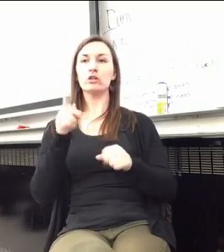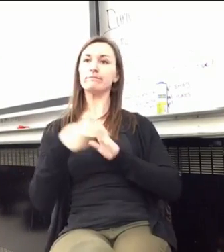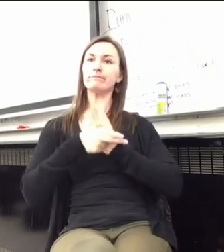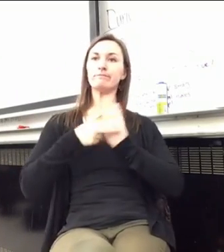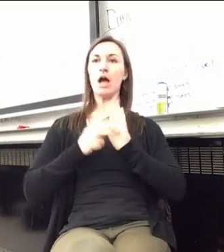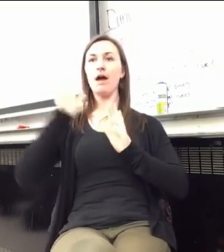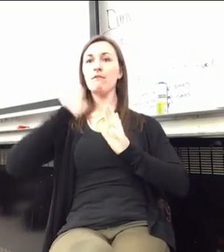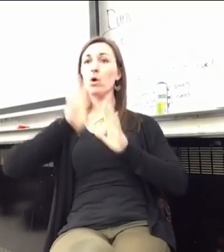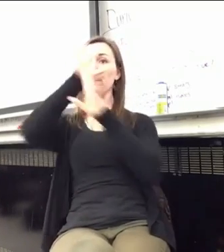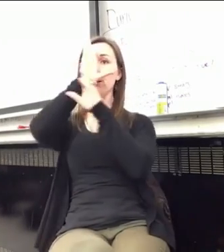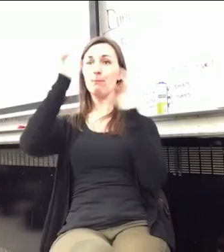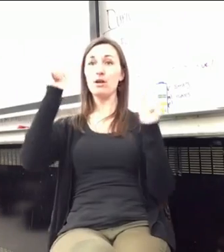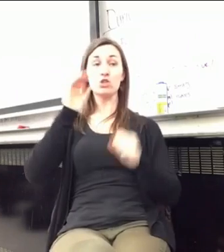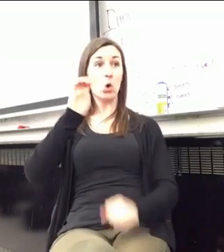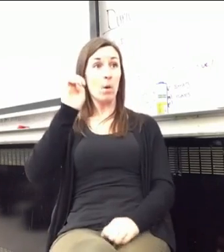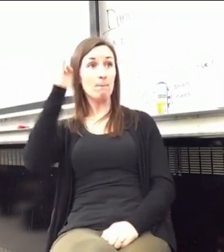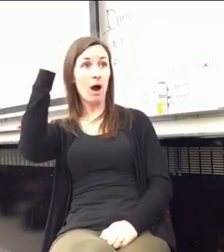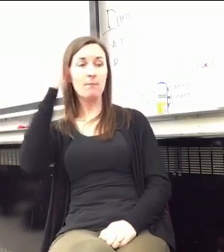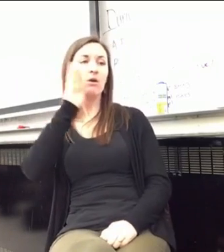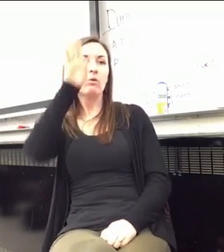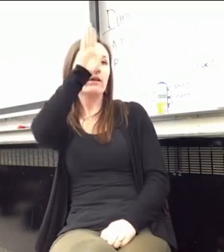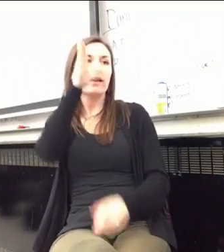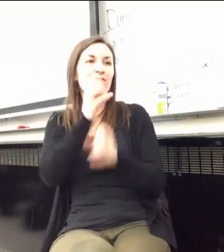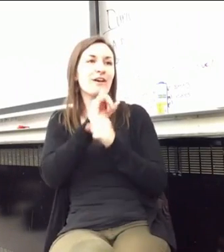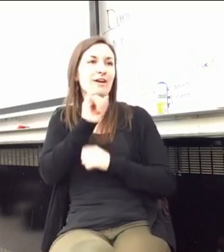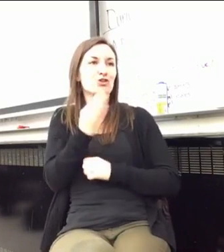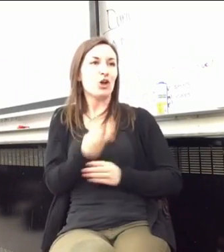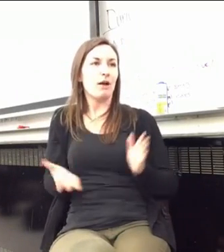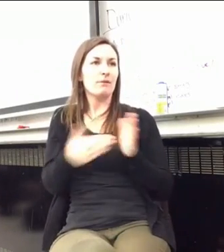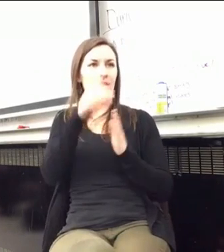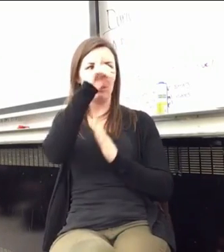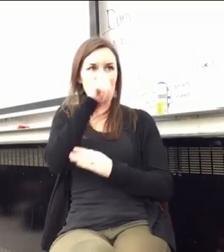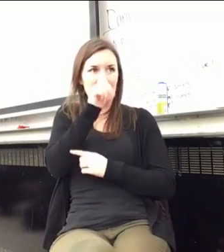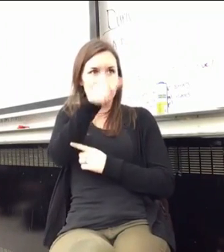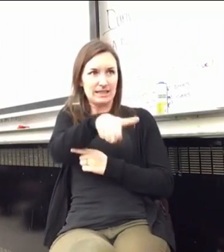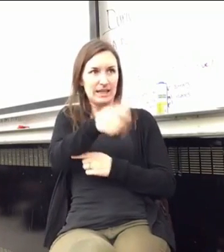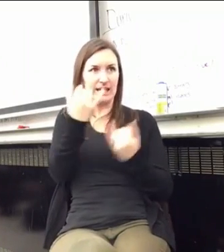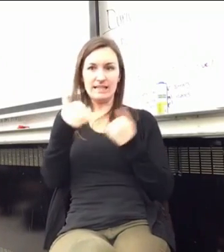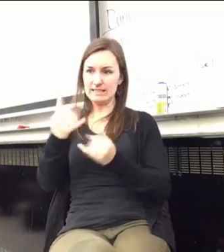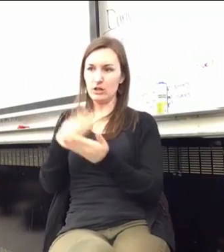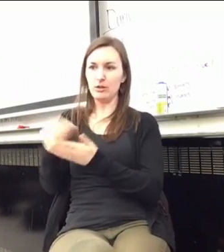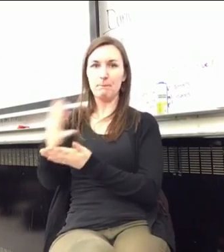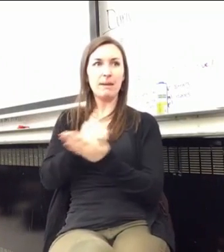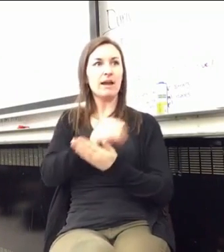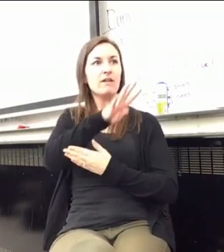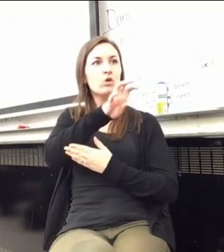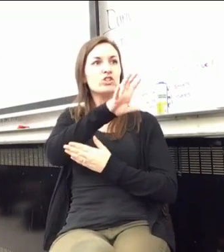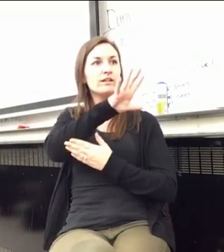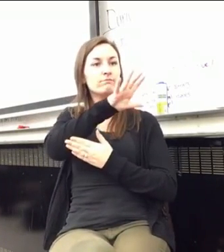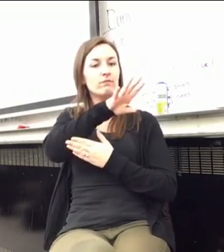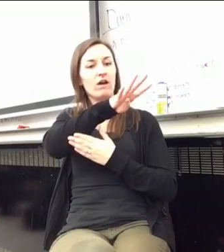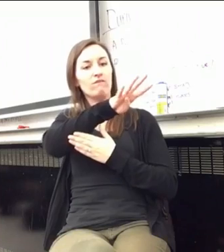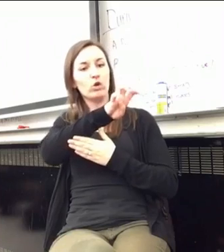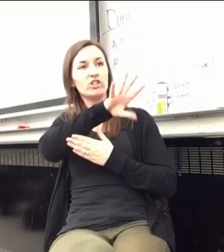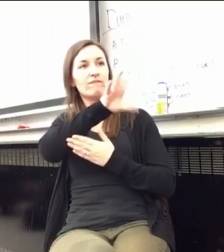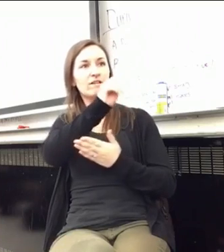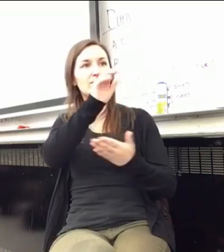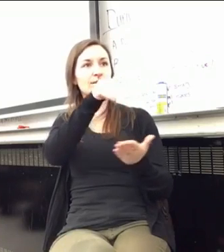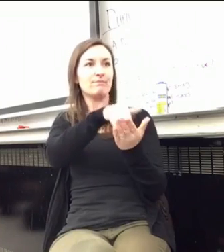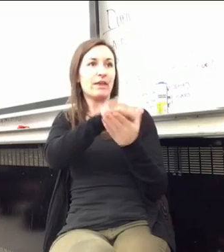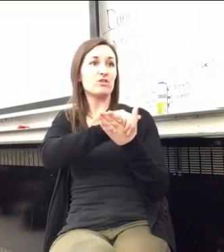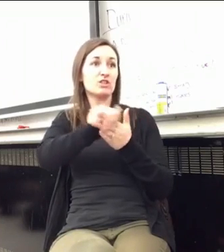why Obama will probably never get a job again because he doesn't need a job. Also, fun fact, in terms of current events updated